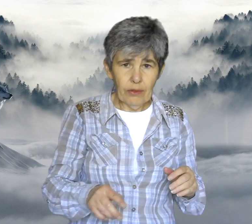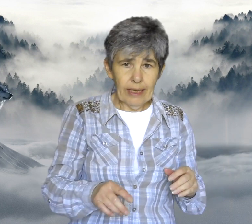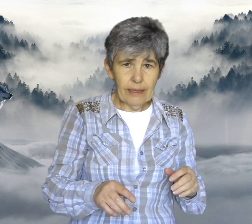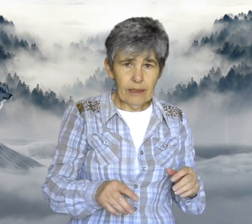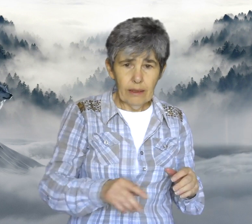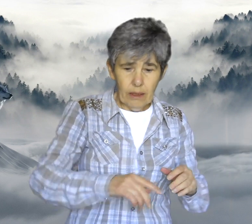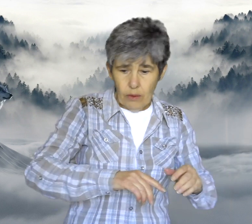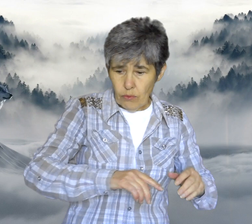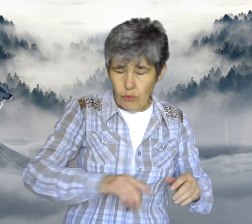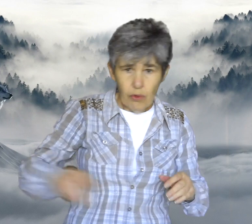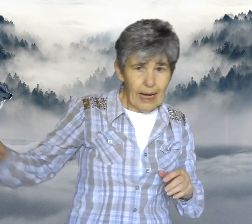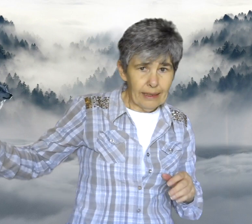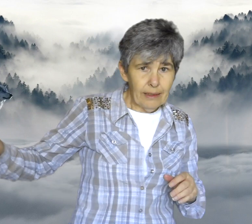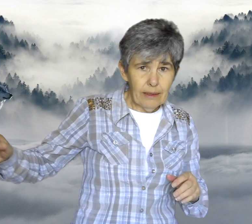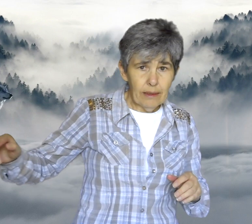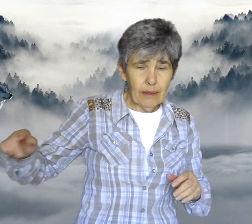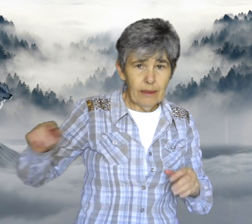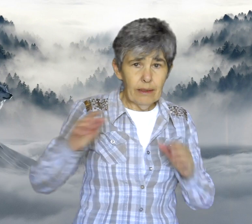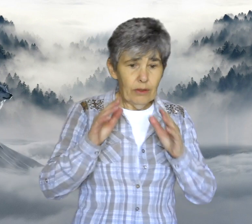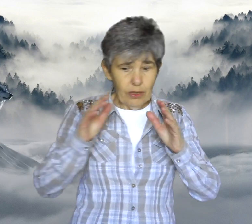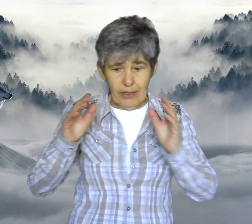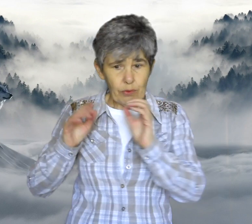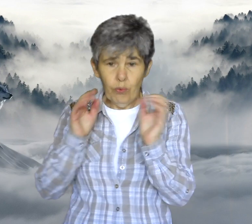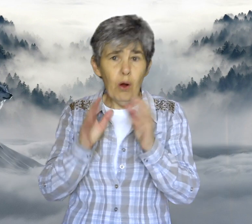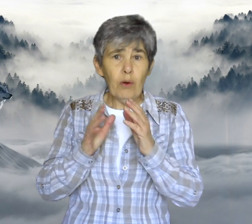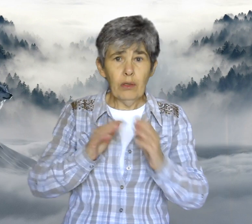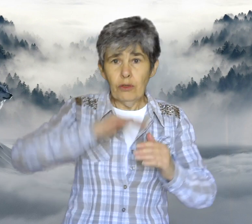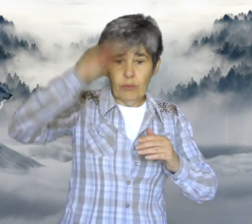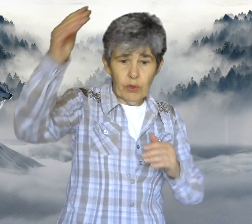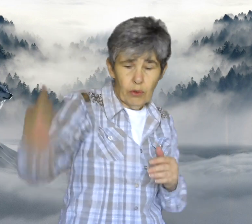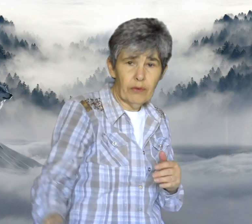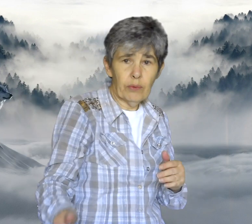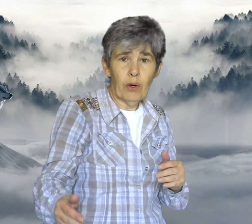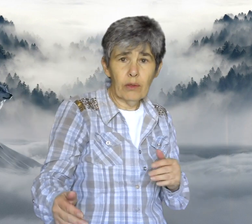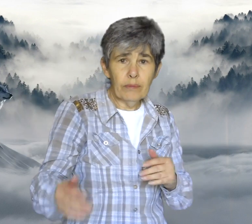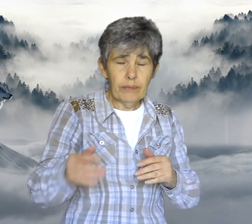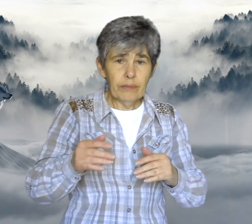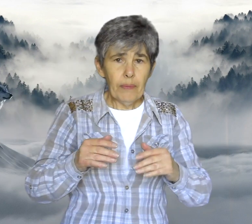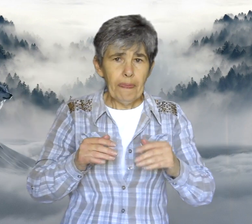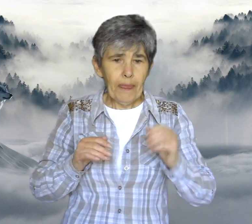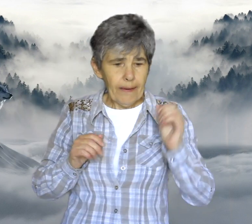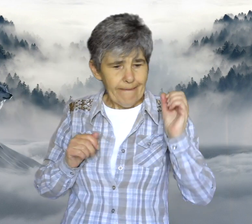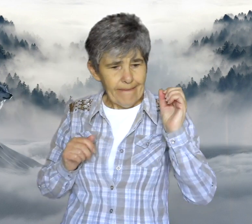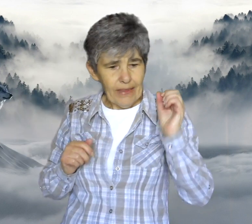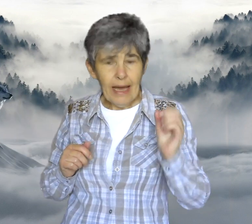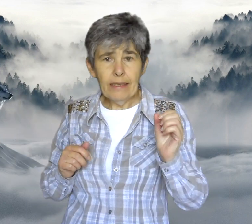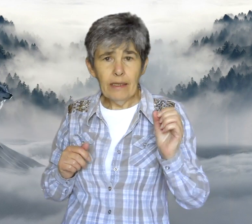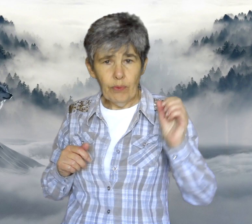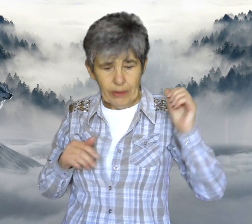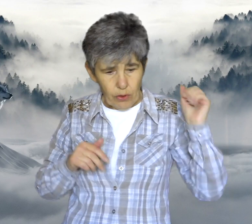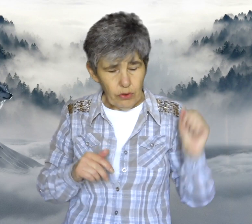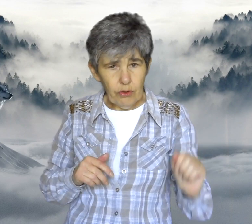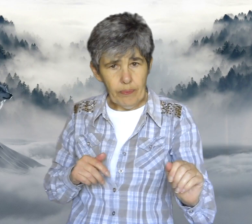grass, ran to this wall, jumped over the wall. Then it went under a